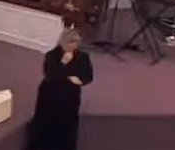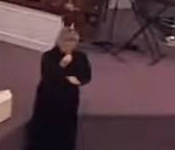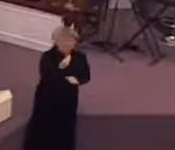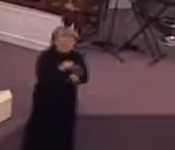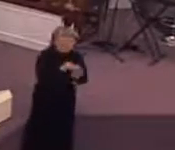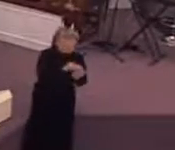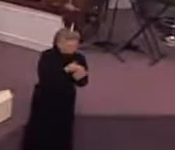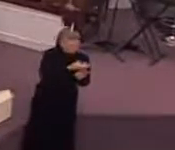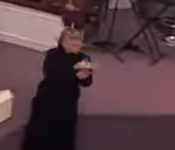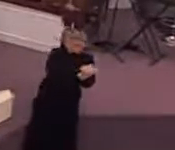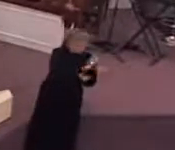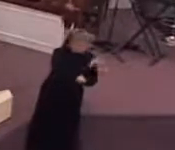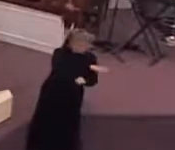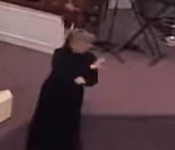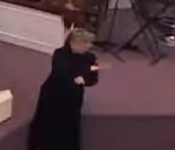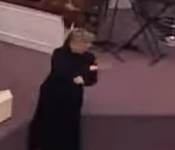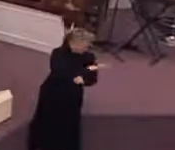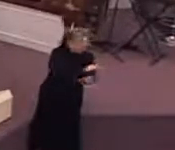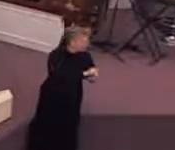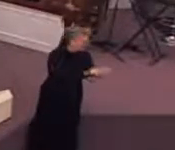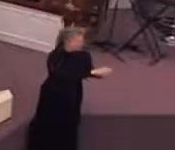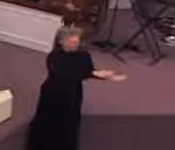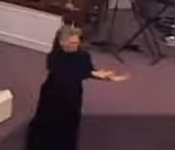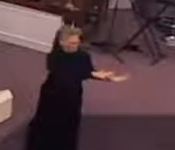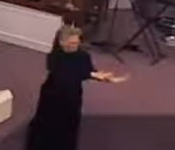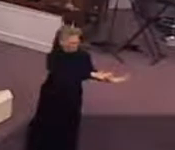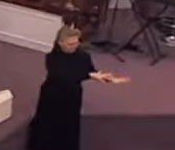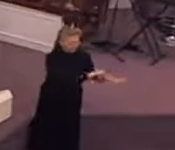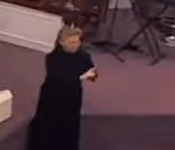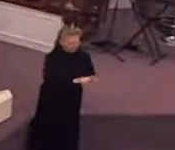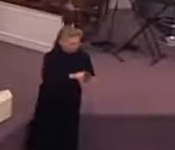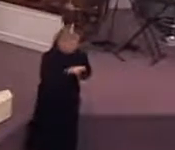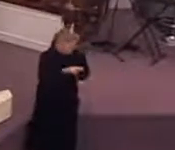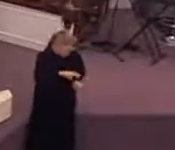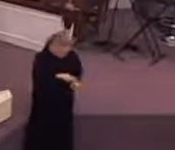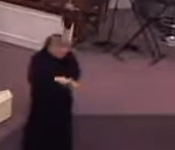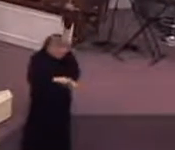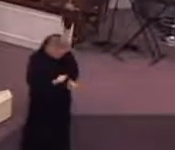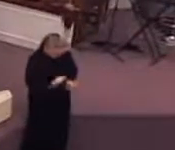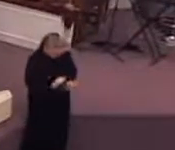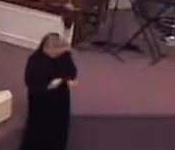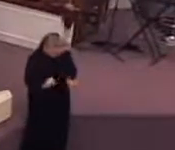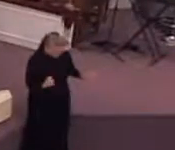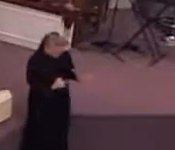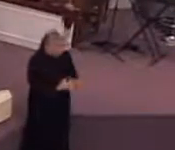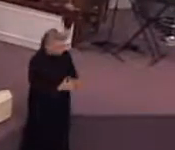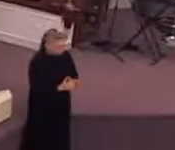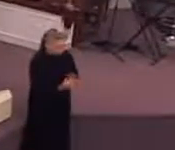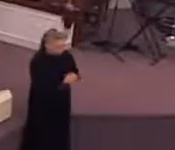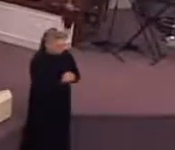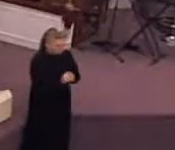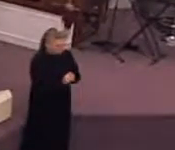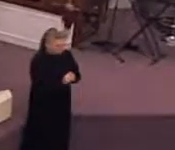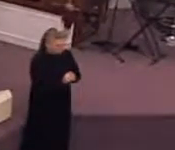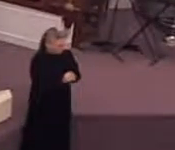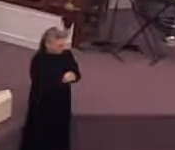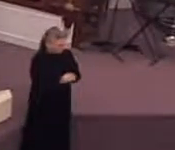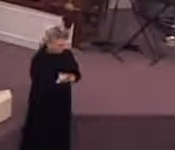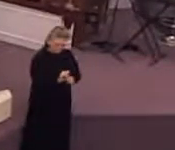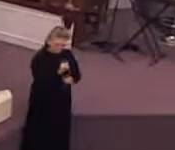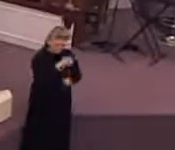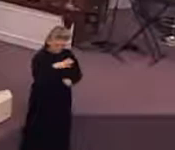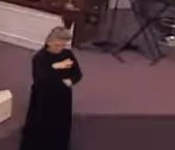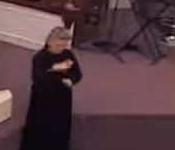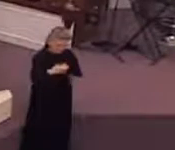Before Calvary, they were scattered abroad. But we find that there was something that brought them together, these same men,